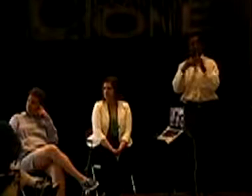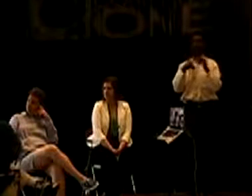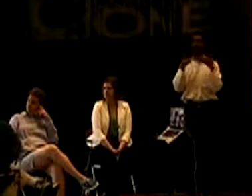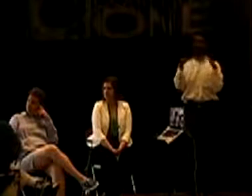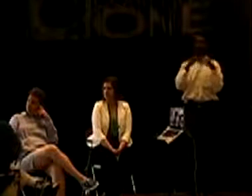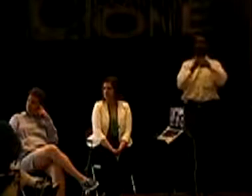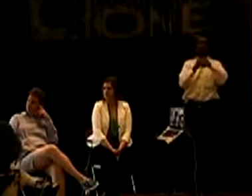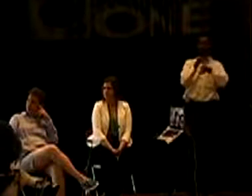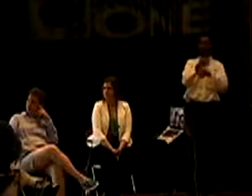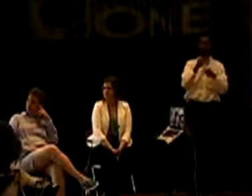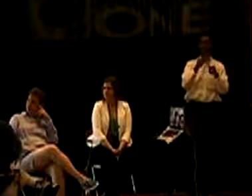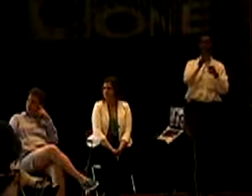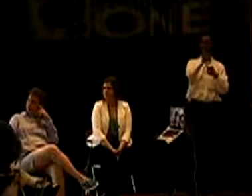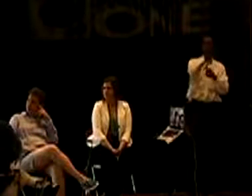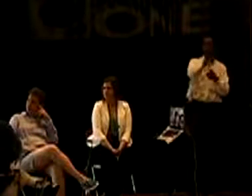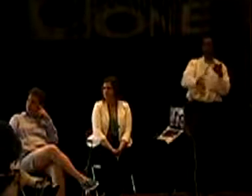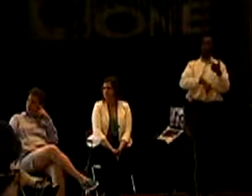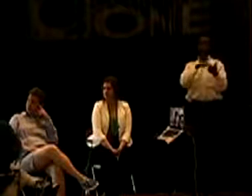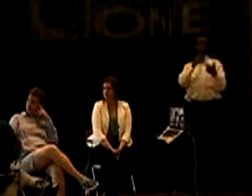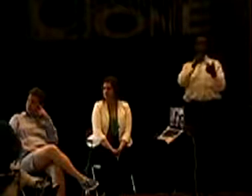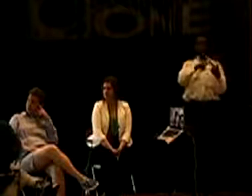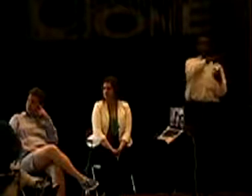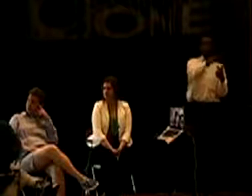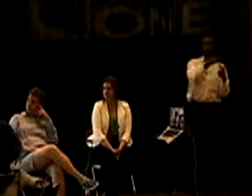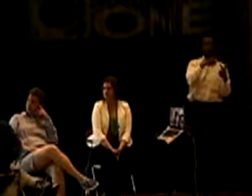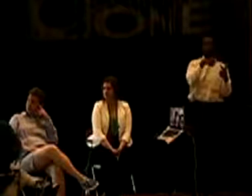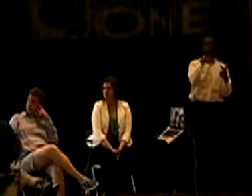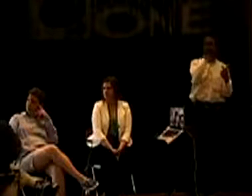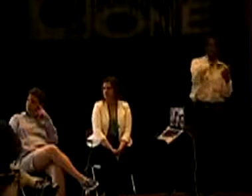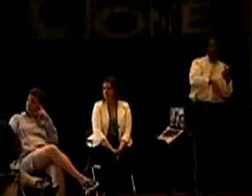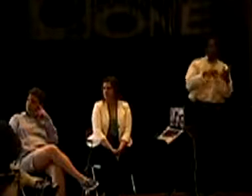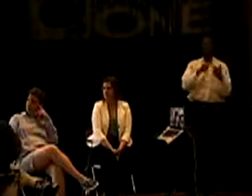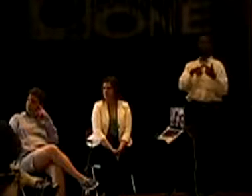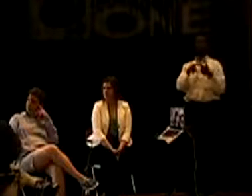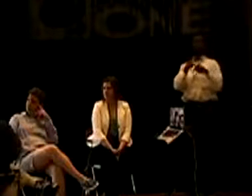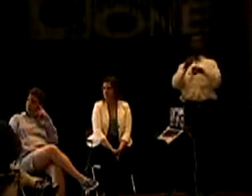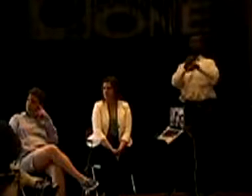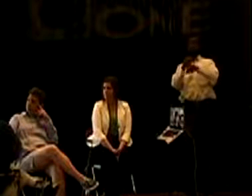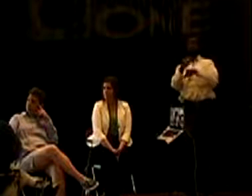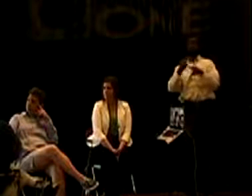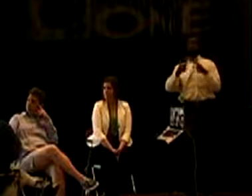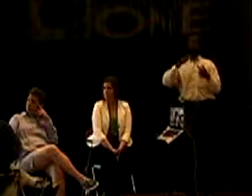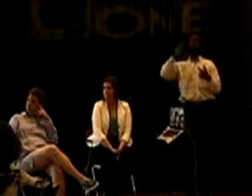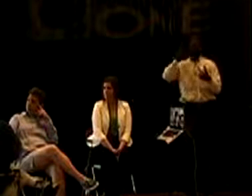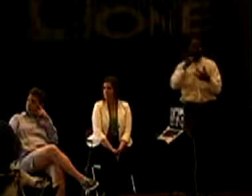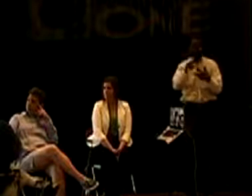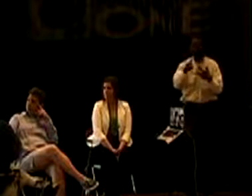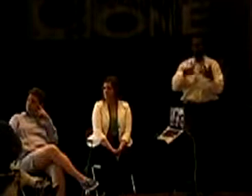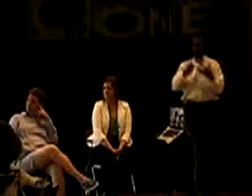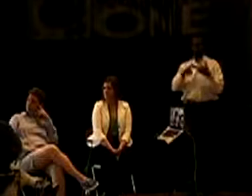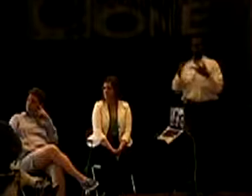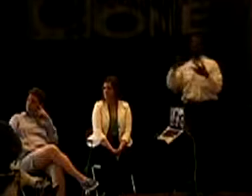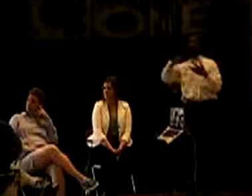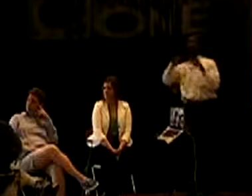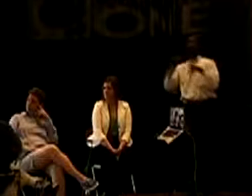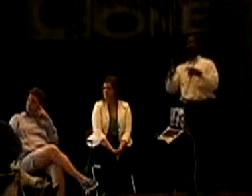So I have three different roles. I was an ASL consultant to the hearing cast, also to